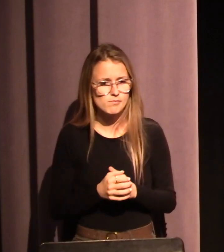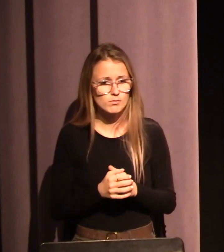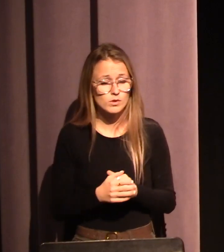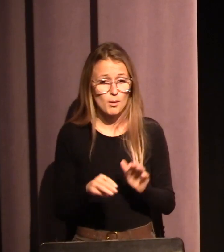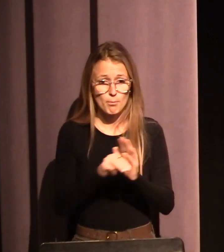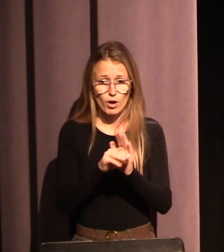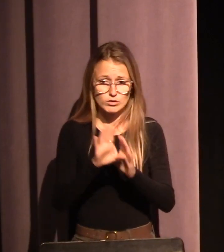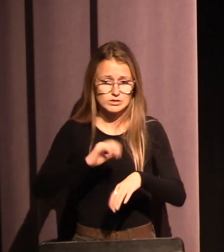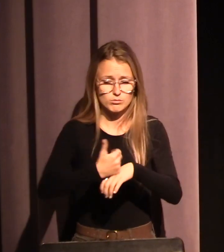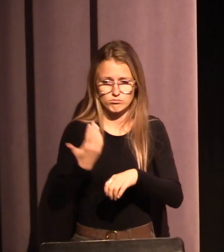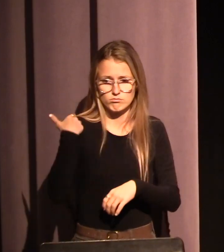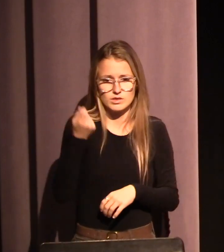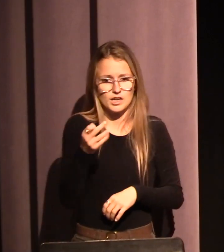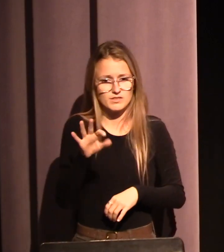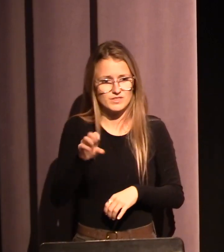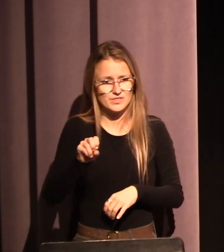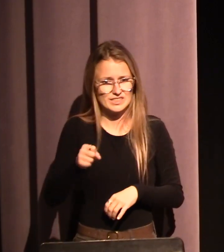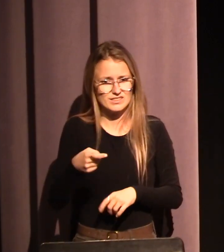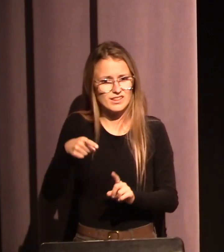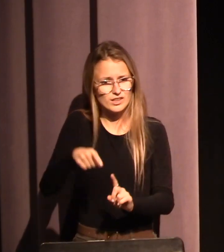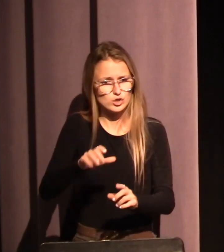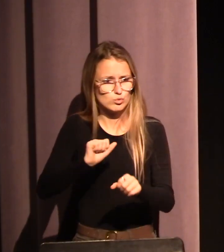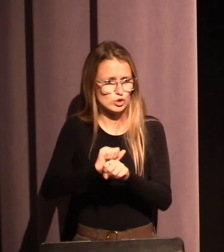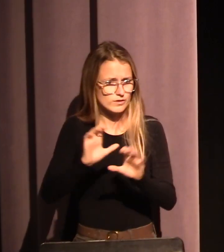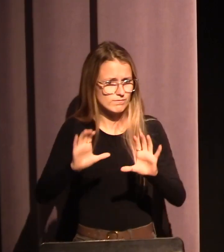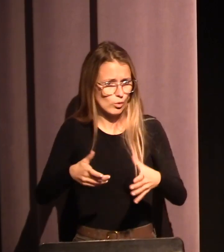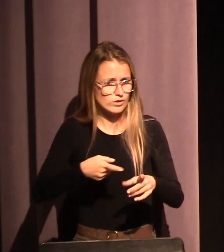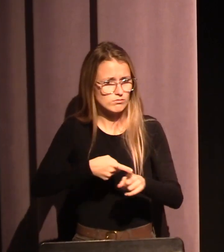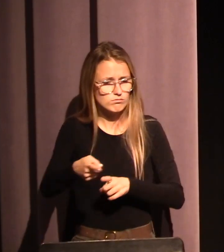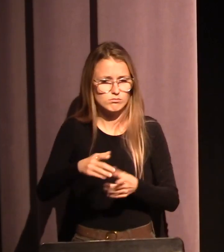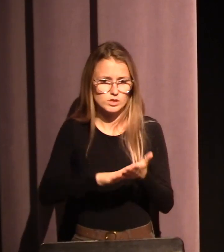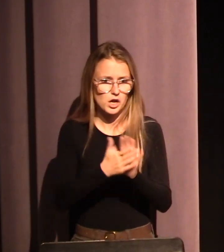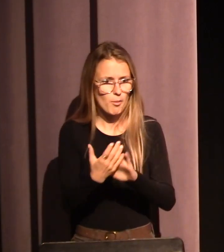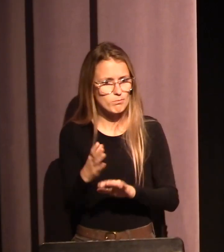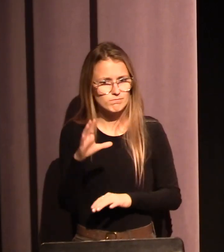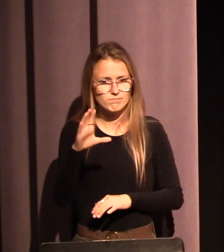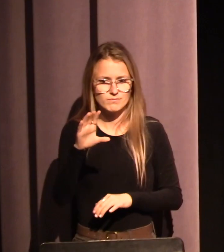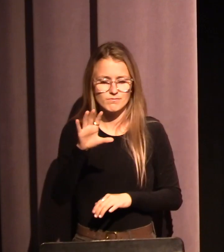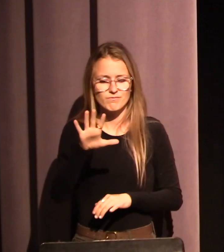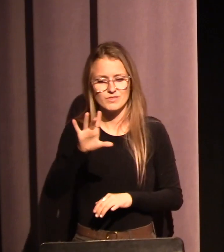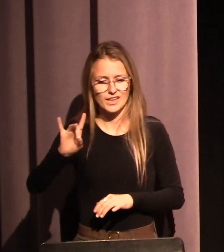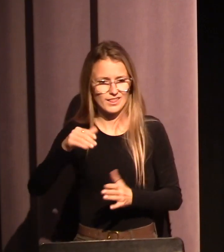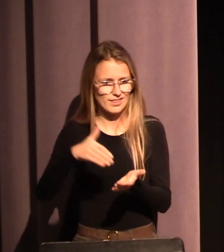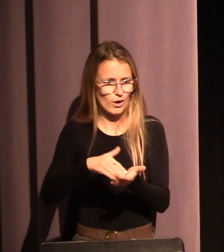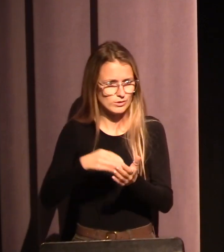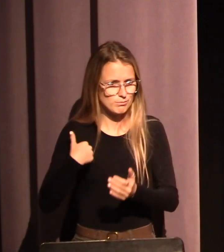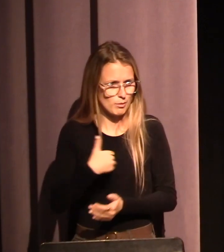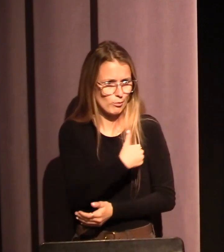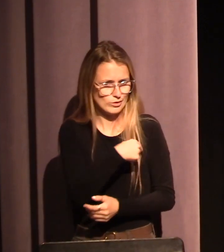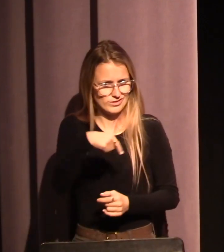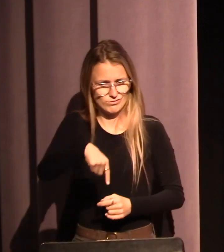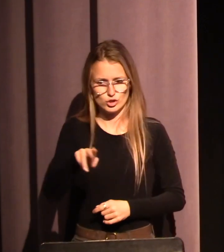in the 1950s, this workforce has grown to 58,000 members in the United States alone.